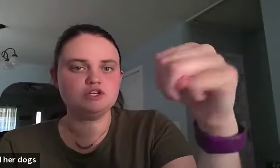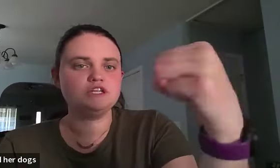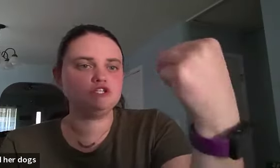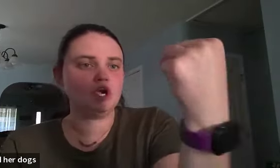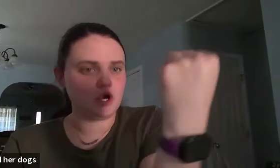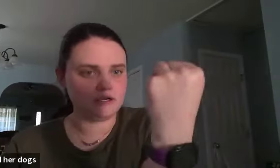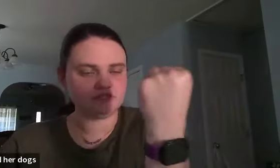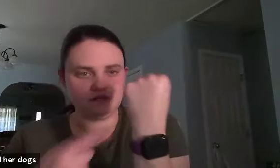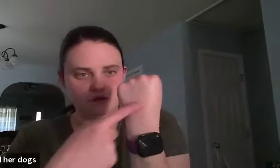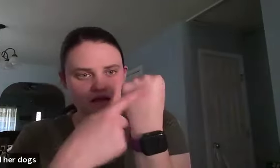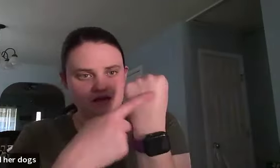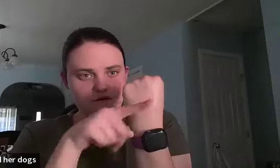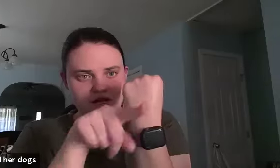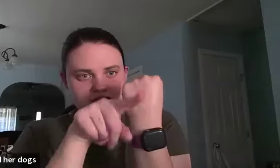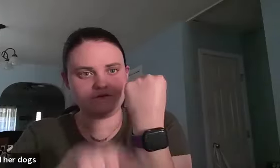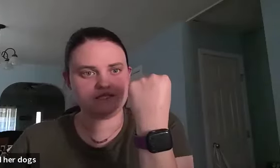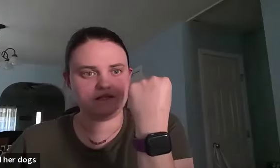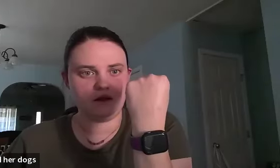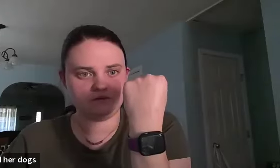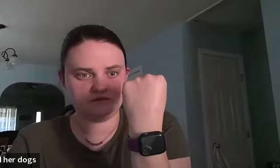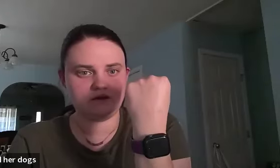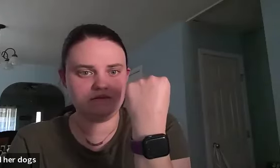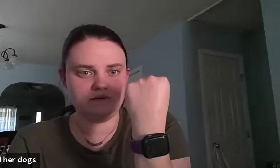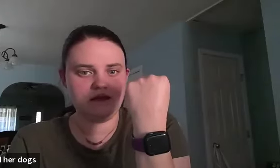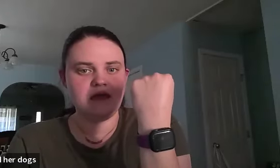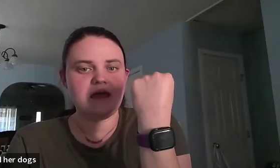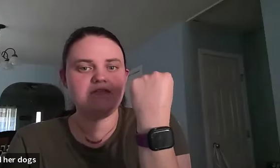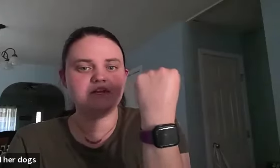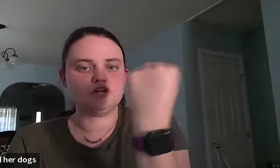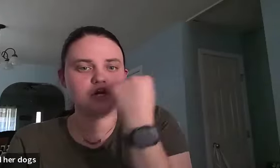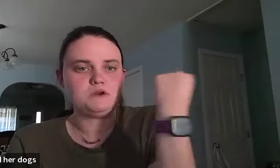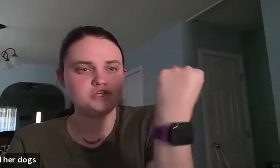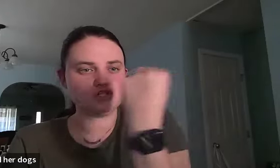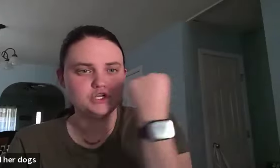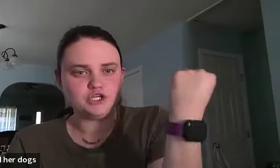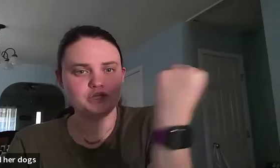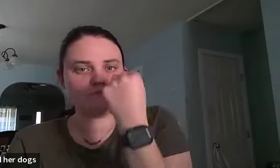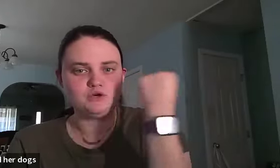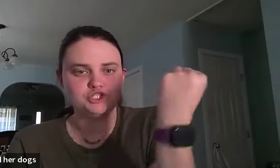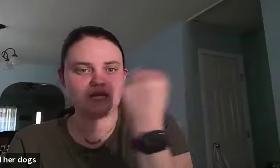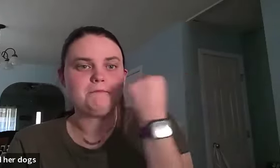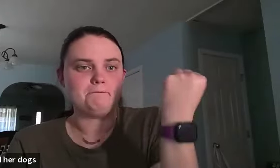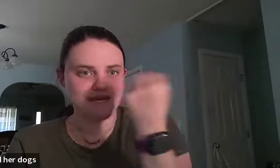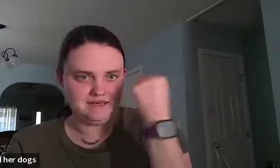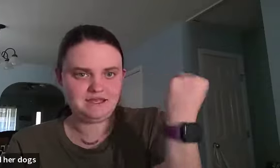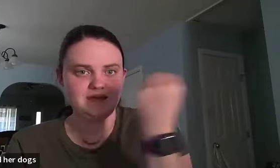You're going to turn it so like your back of your hand is facing out. All right. And then you're going to go in a circular motion.